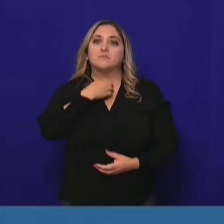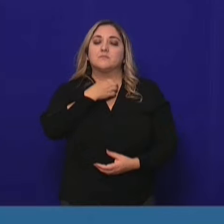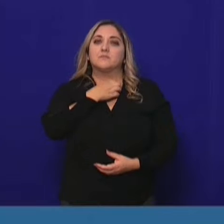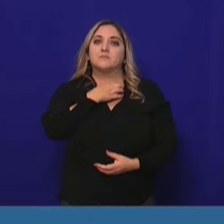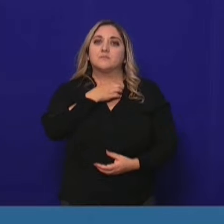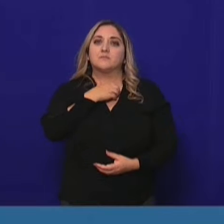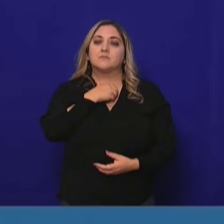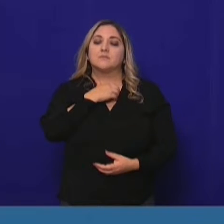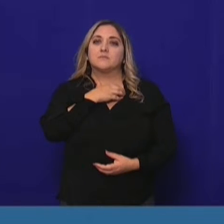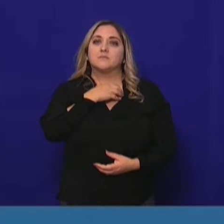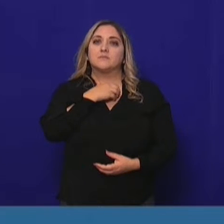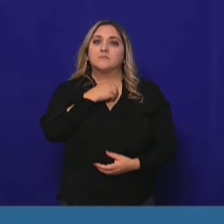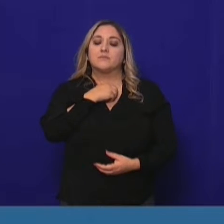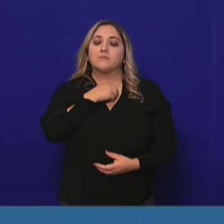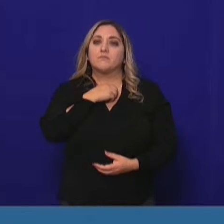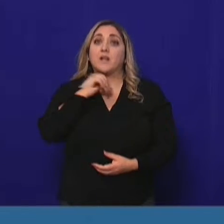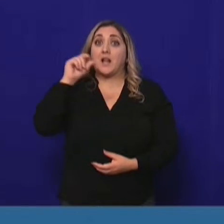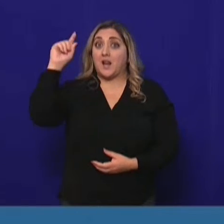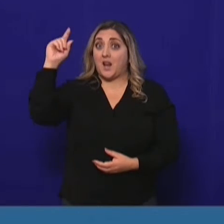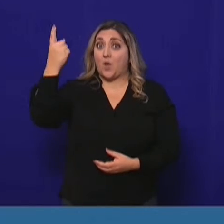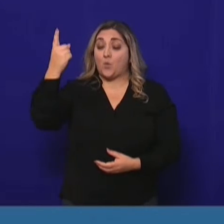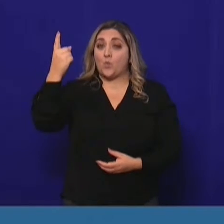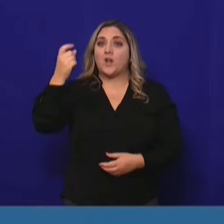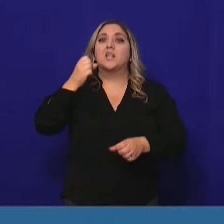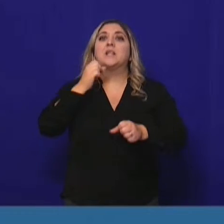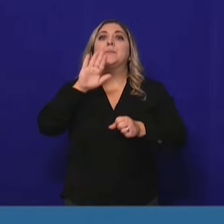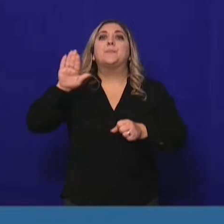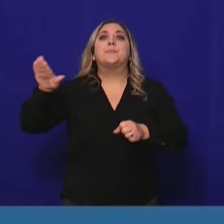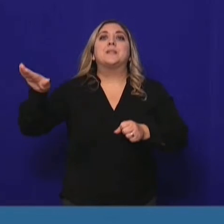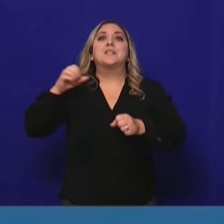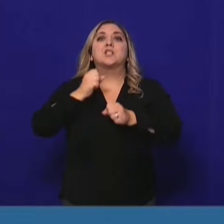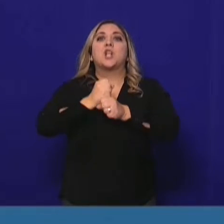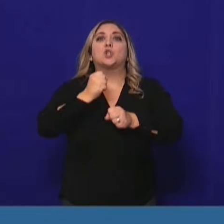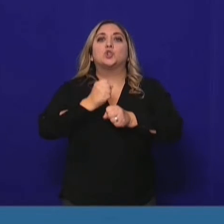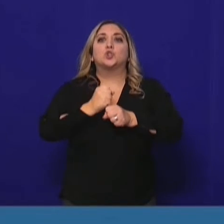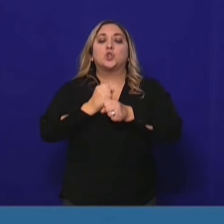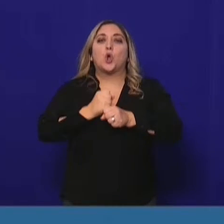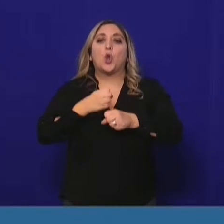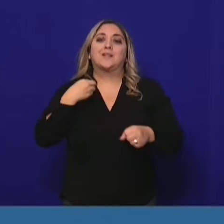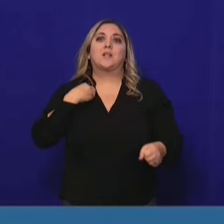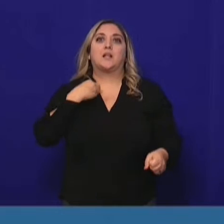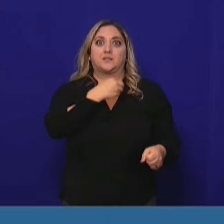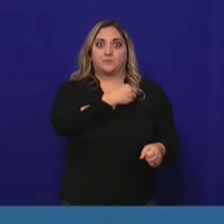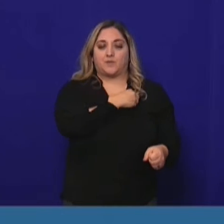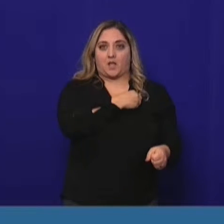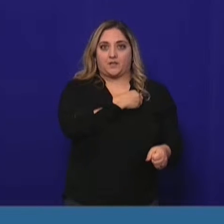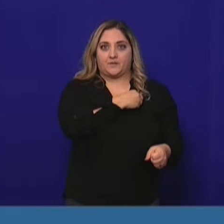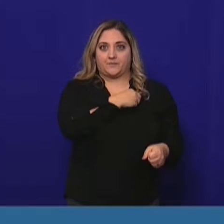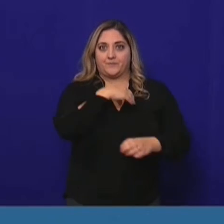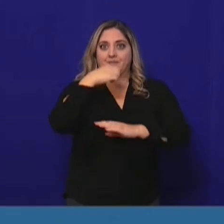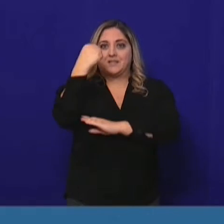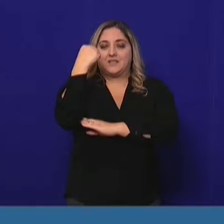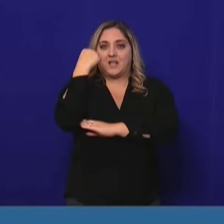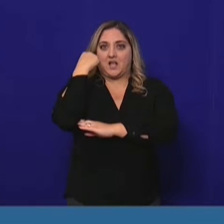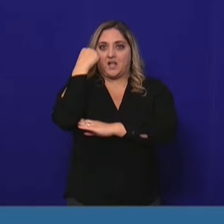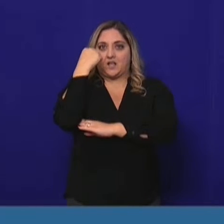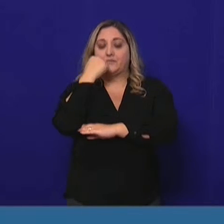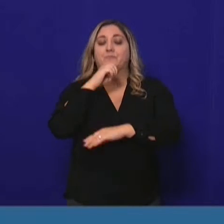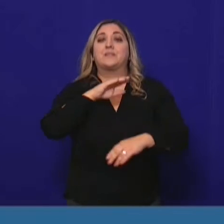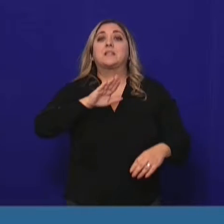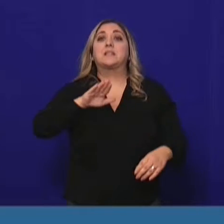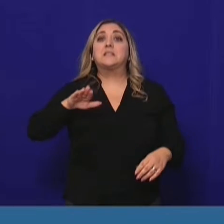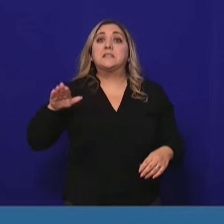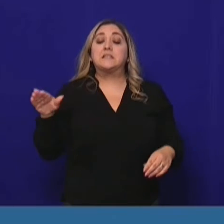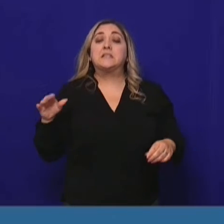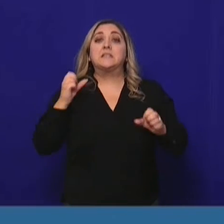gruppi skont ma jkunu qegħdin jaslu t-tilqim huma l-healthcare workers li jaħdmu f'postijiet kliniċi, dawk in-nies